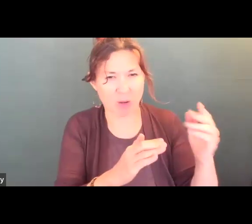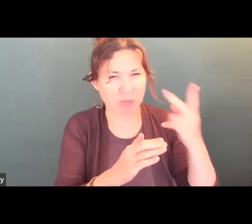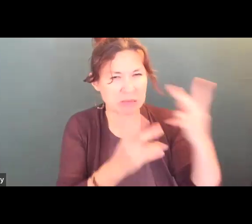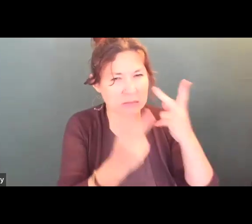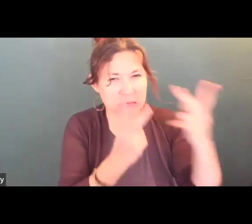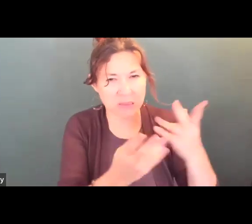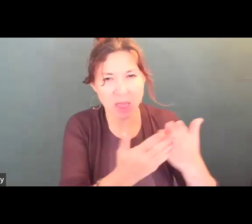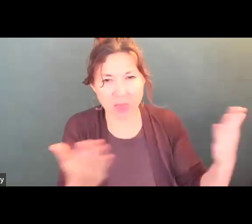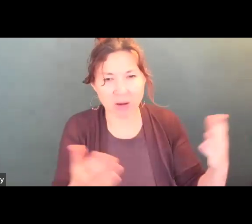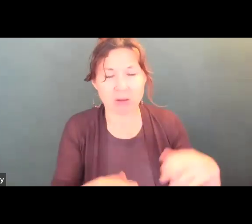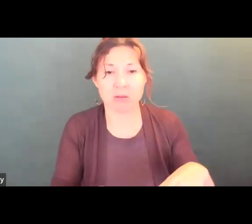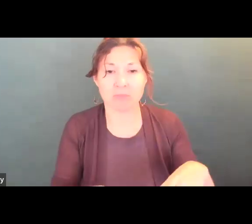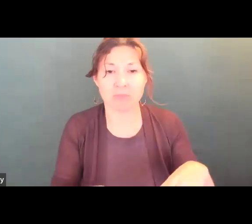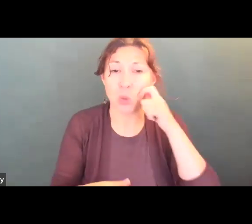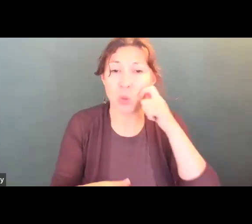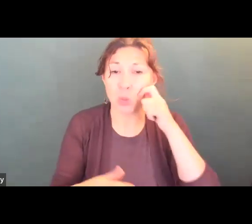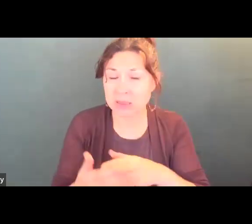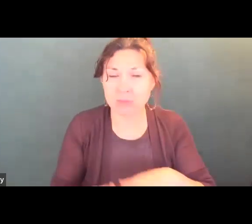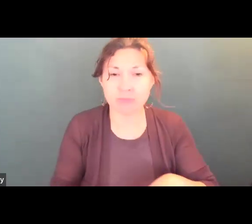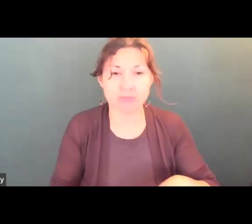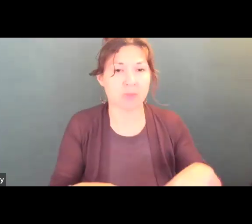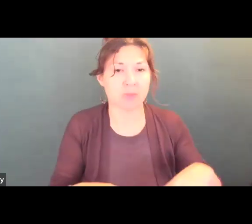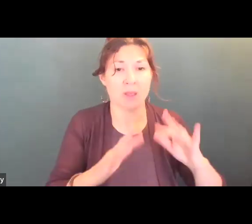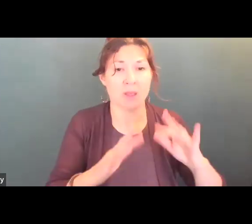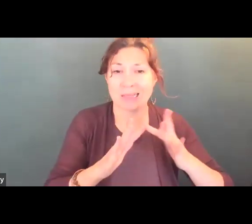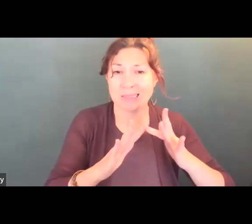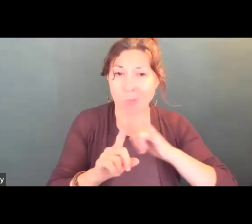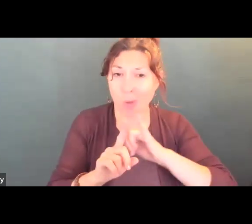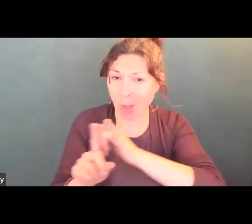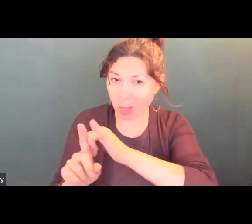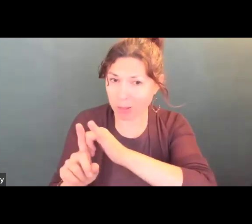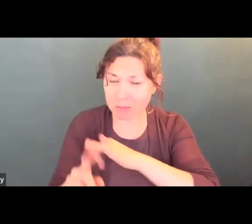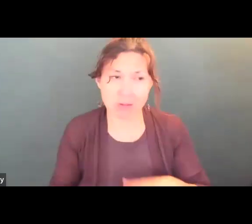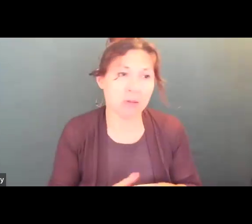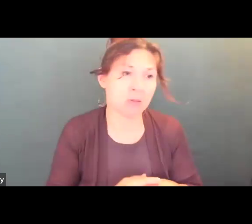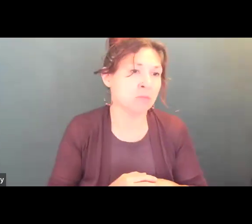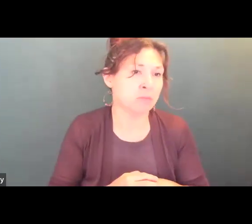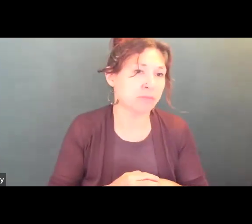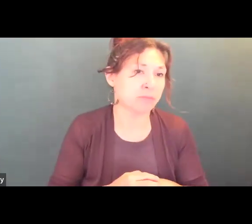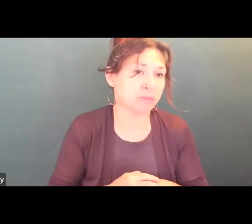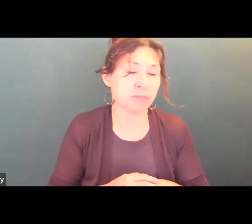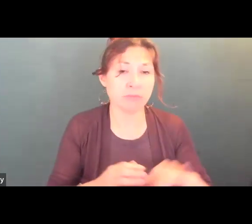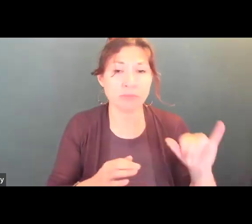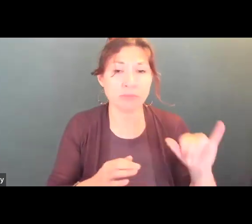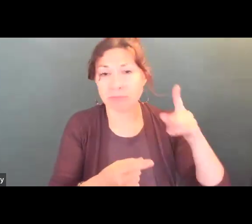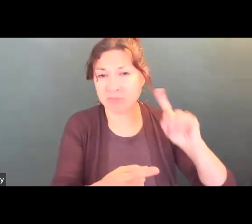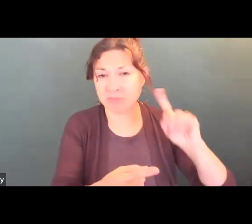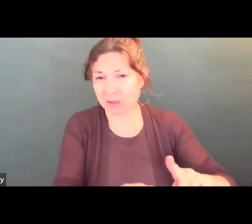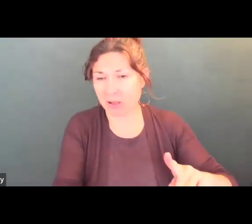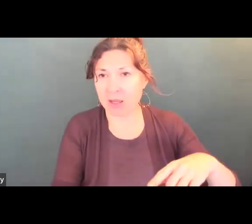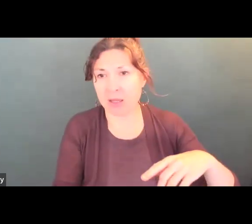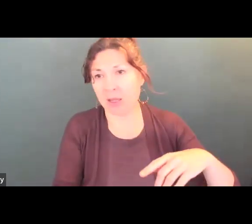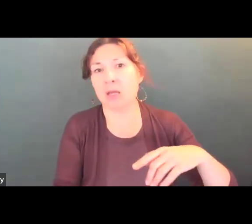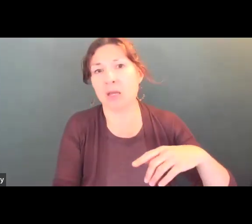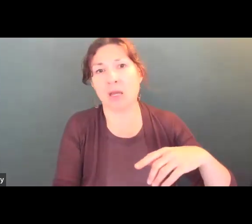as racism and cyberbullying attacks, as well as the decline in their own or their